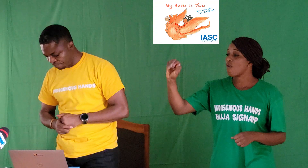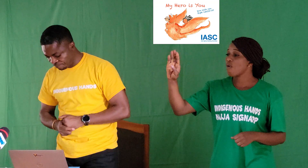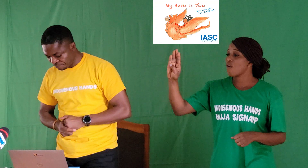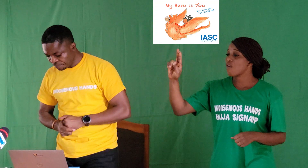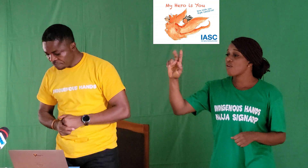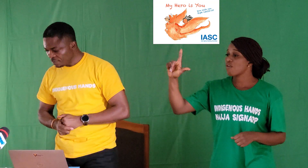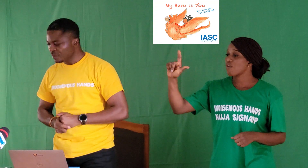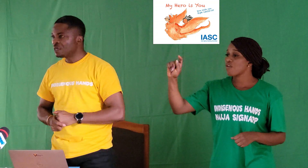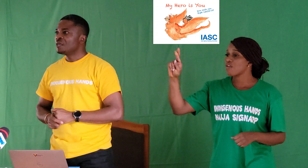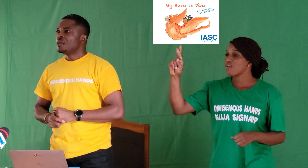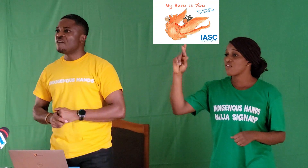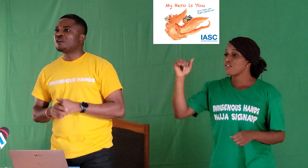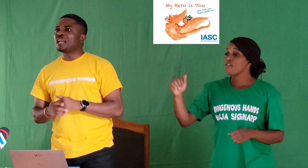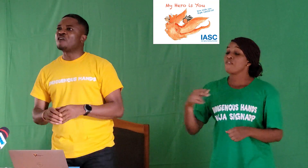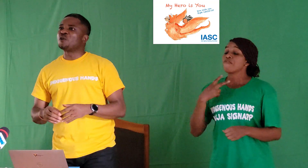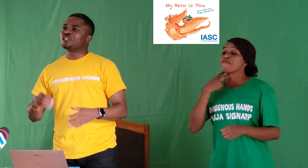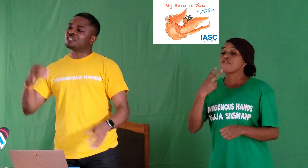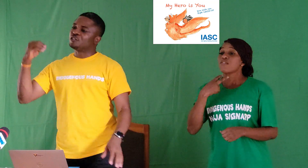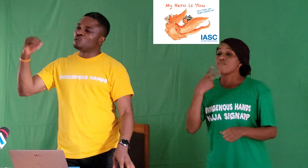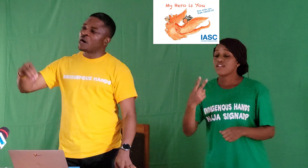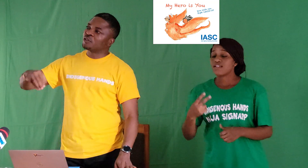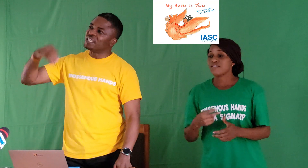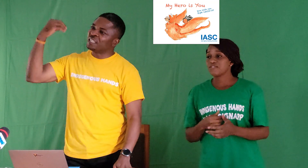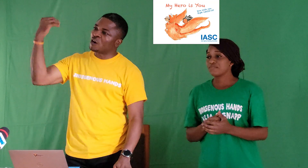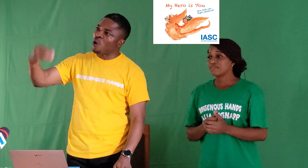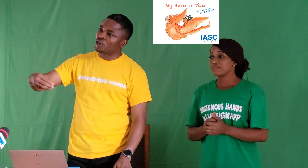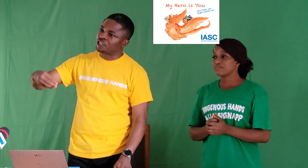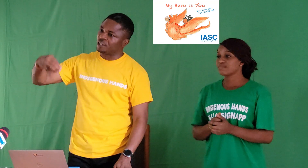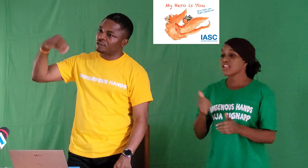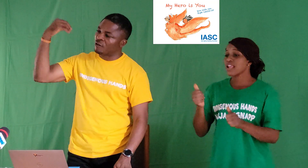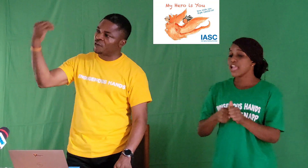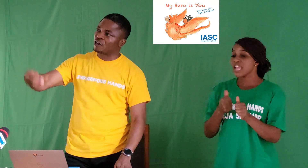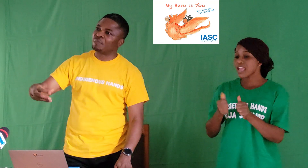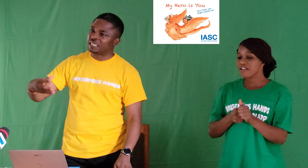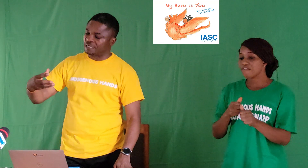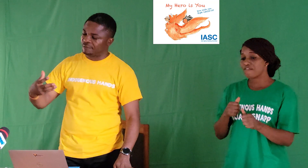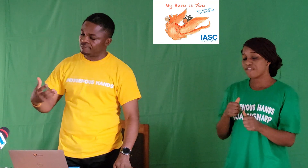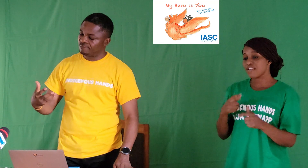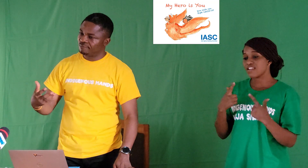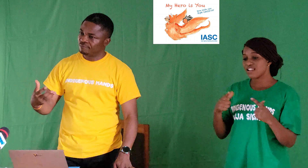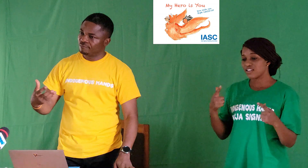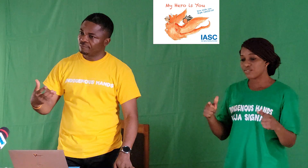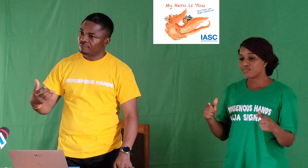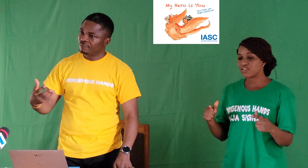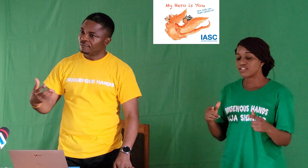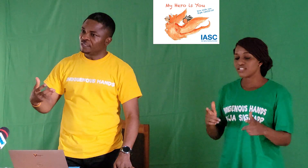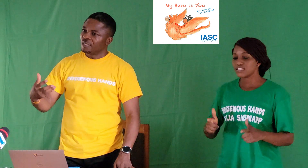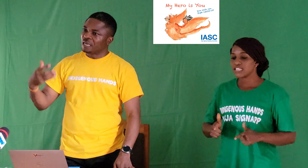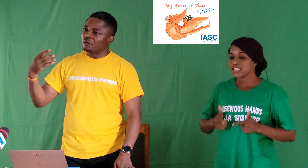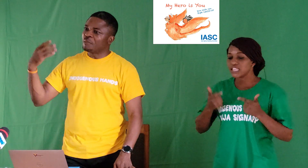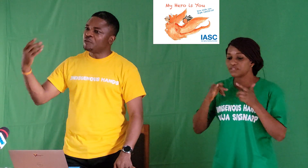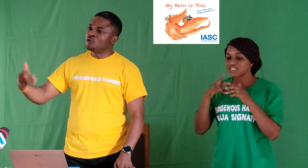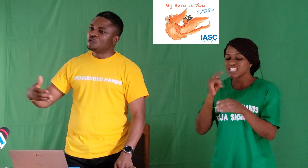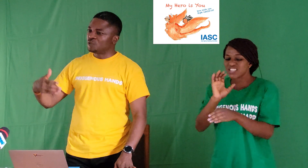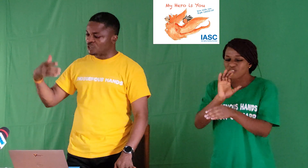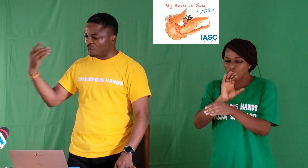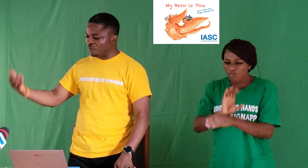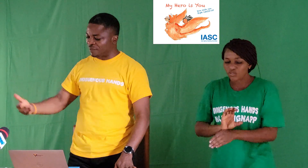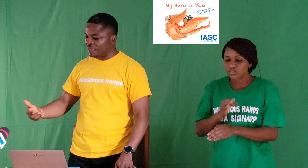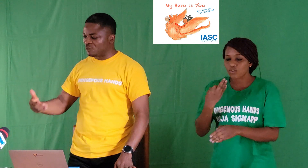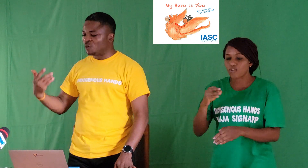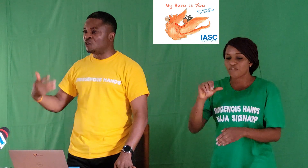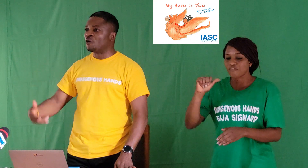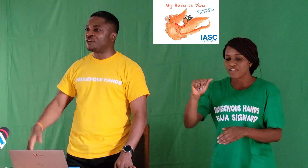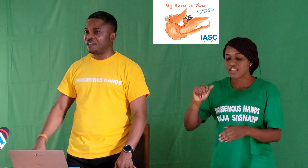mean. Every language dwells in the culture of a community. Now, let me use some